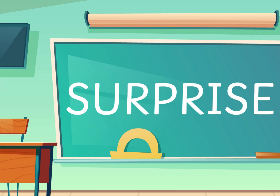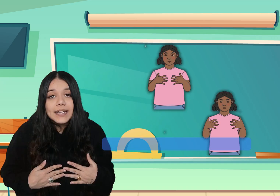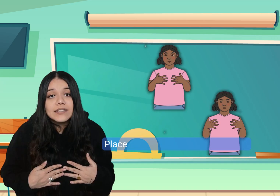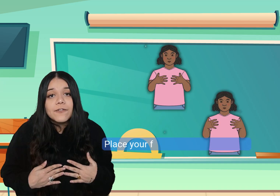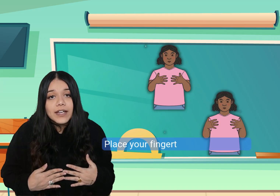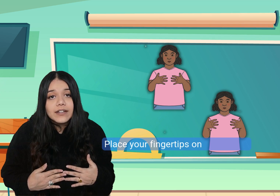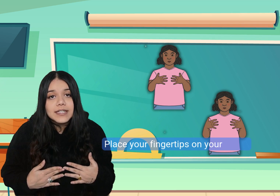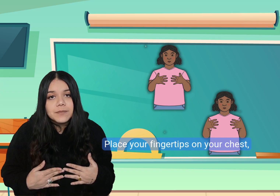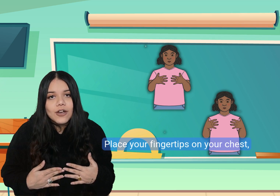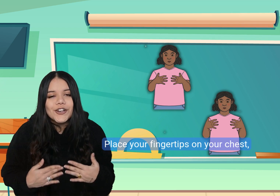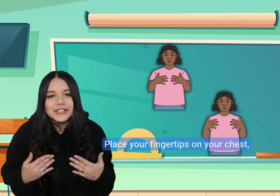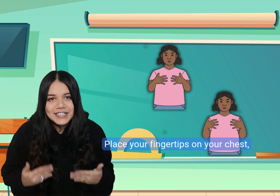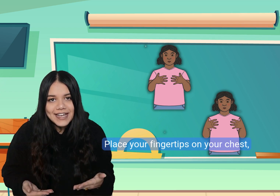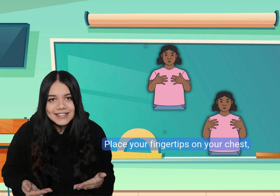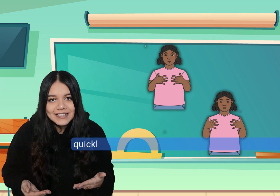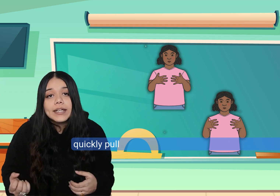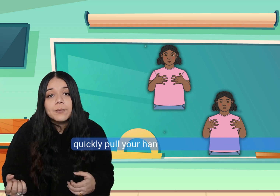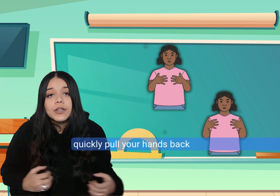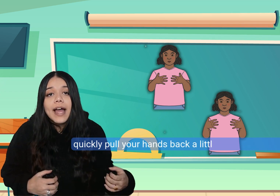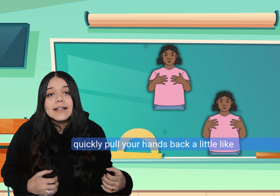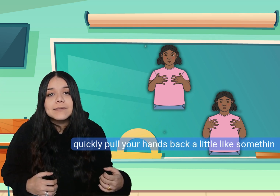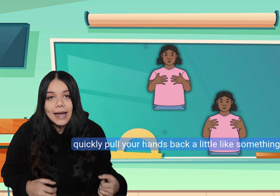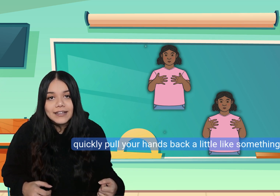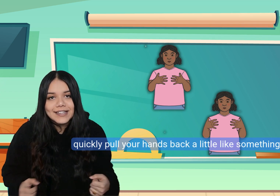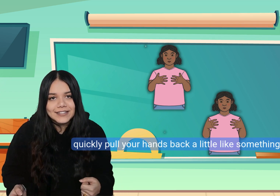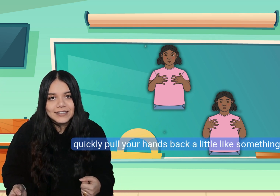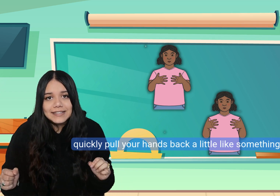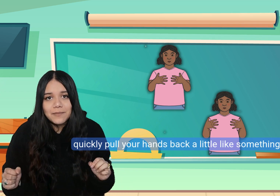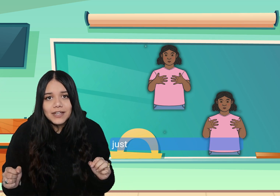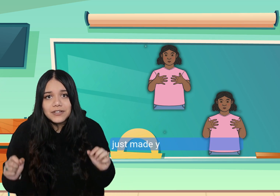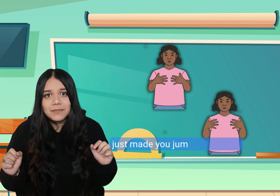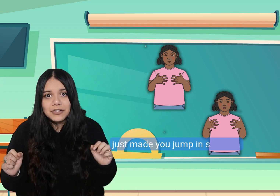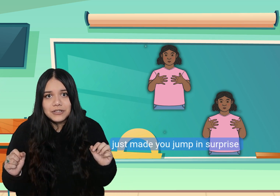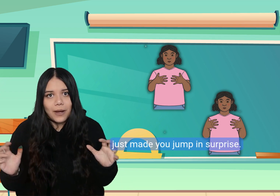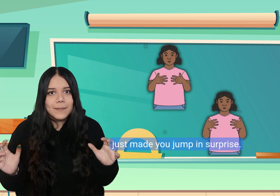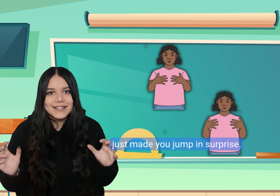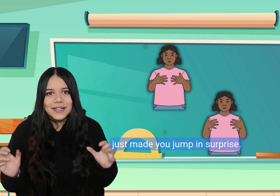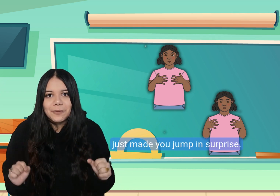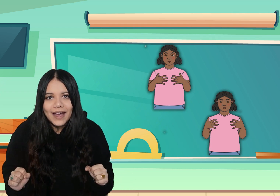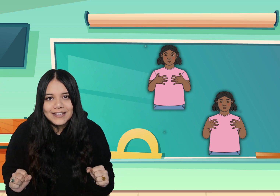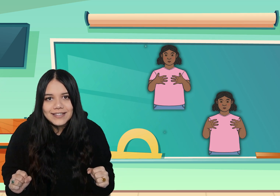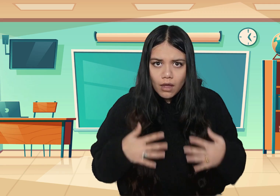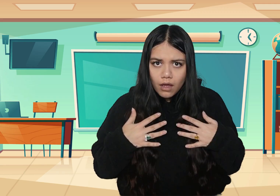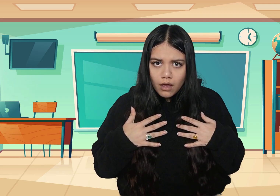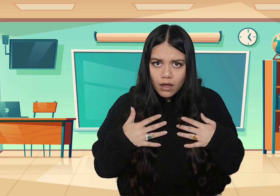Place your fingertips on your chest. Quickly pull your hands back a little, like something just made you jump in surprise.